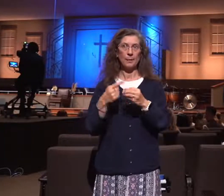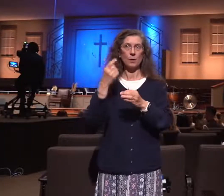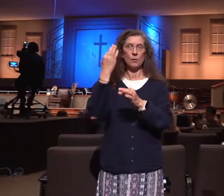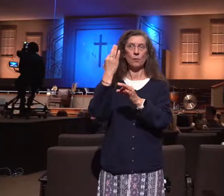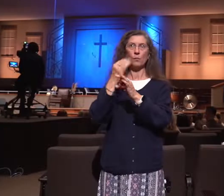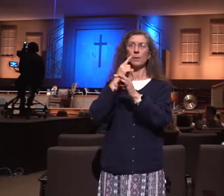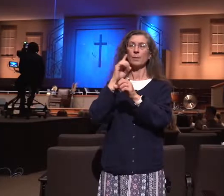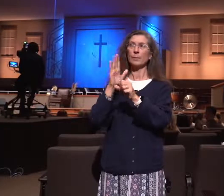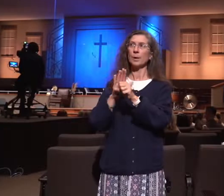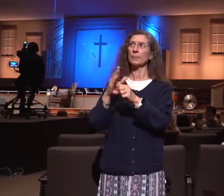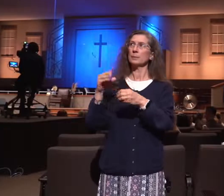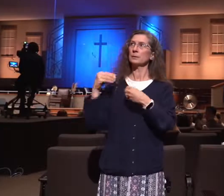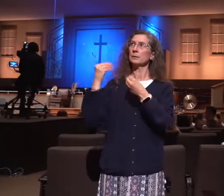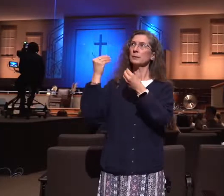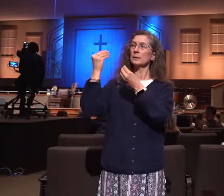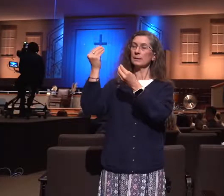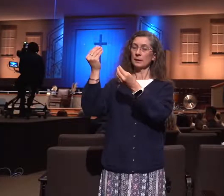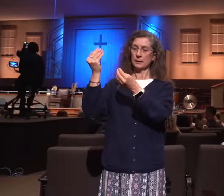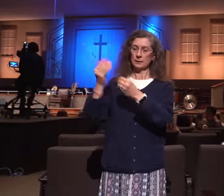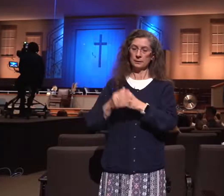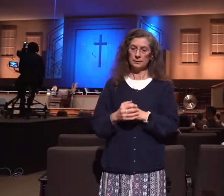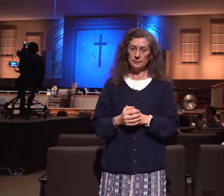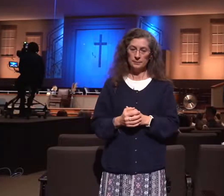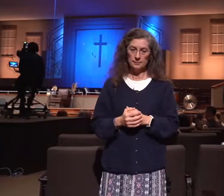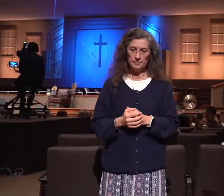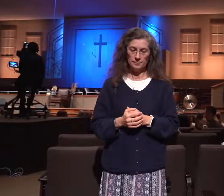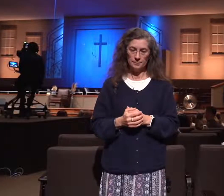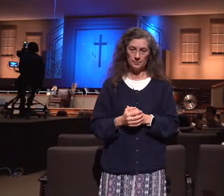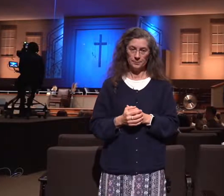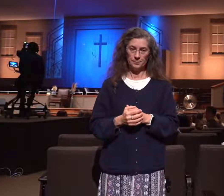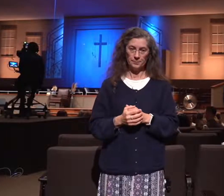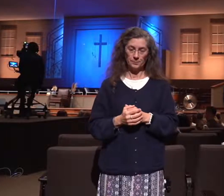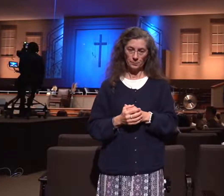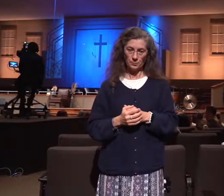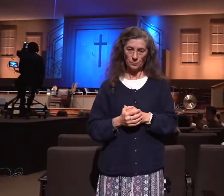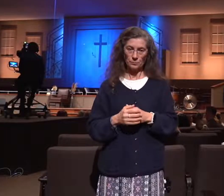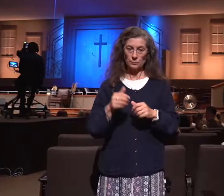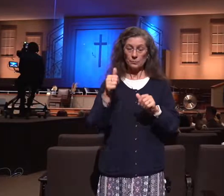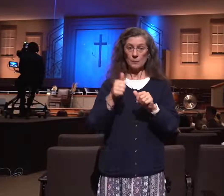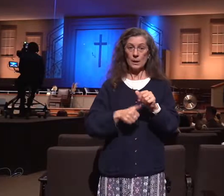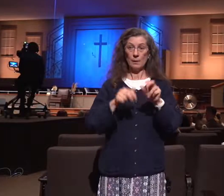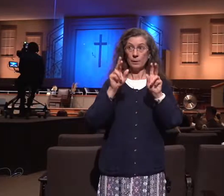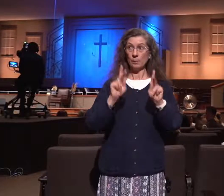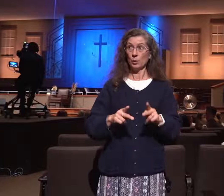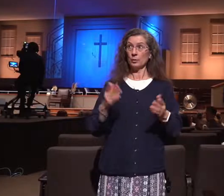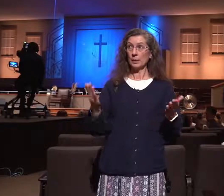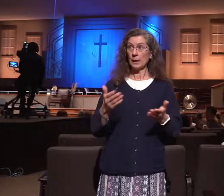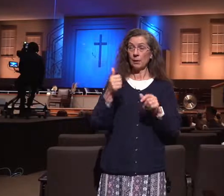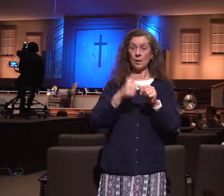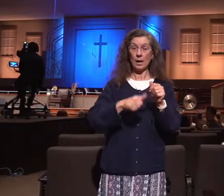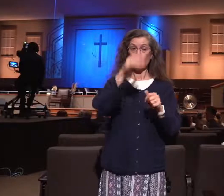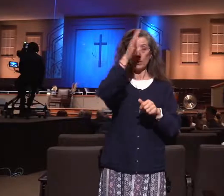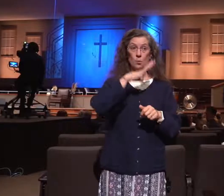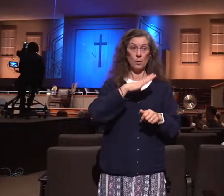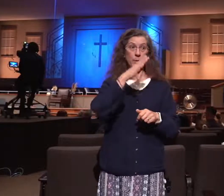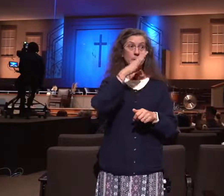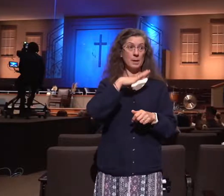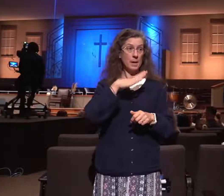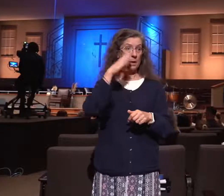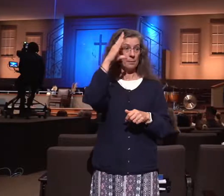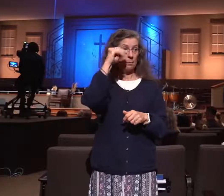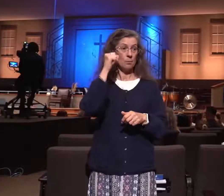giving. And really, every person here tonight, every man, every woman, every boy, every